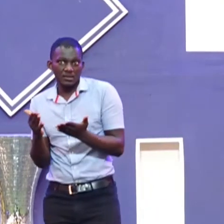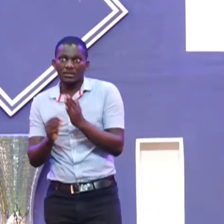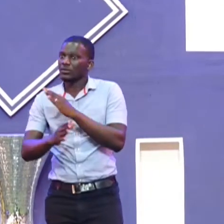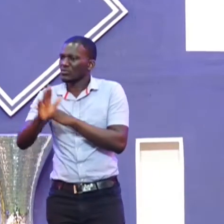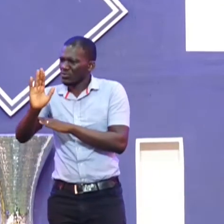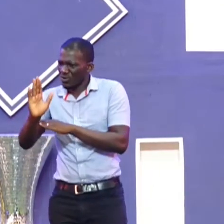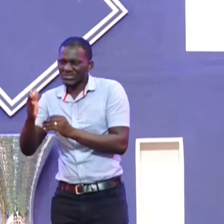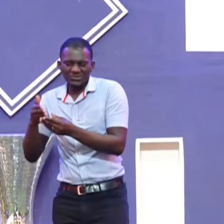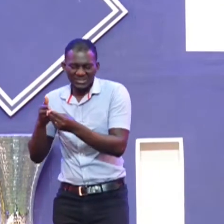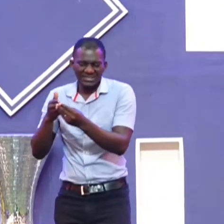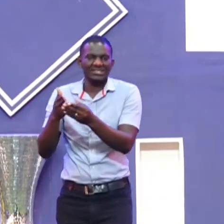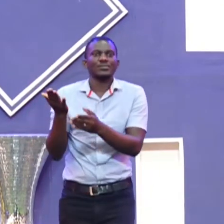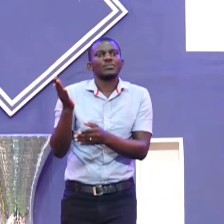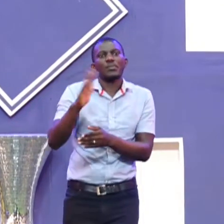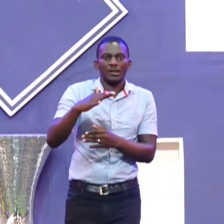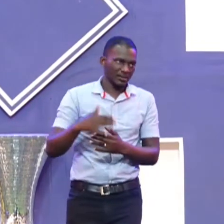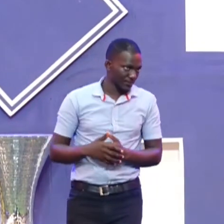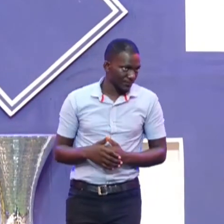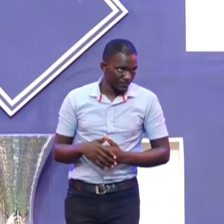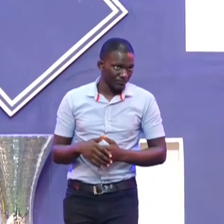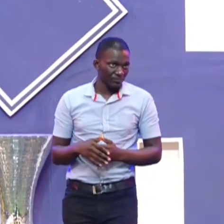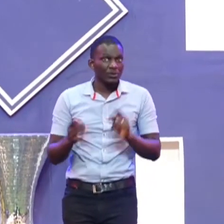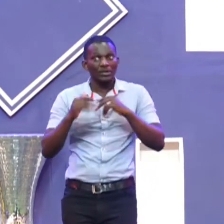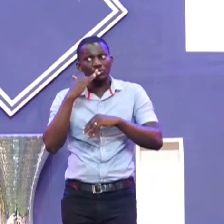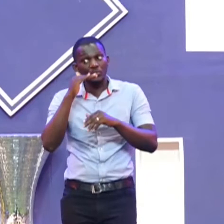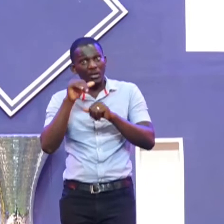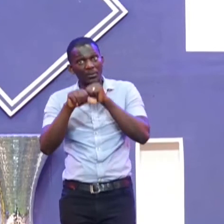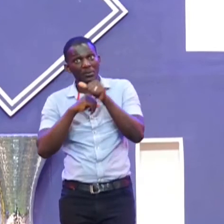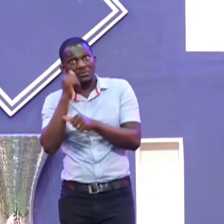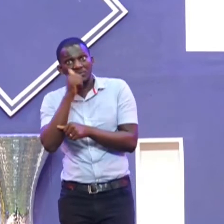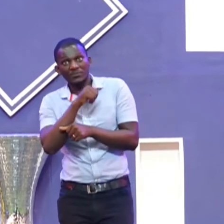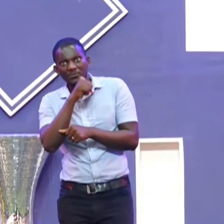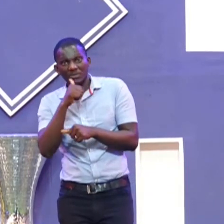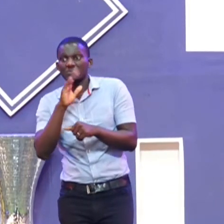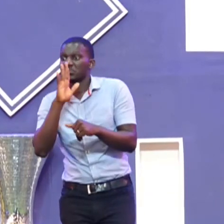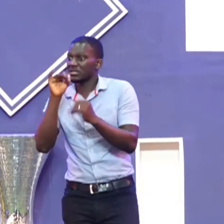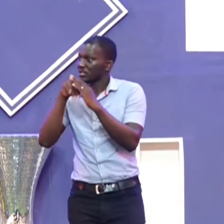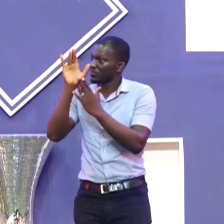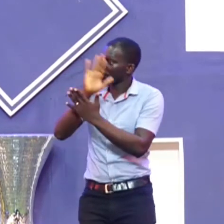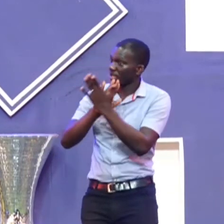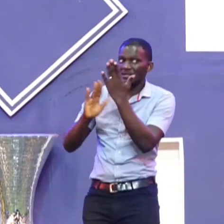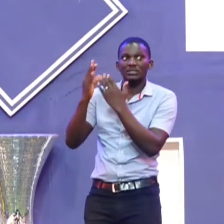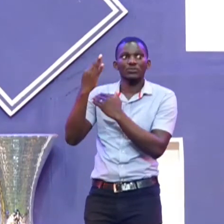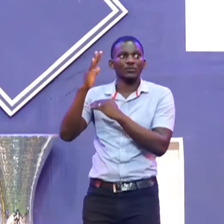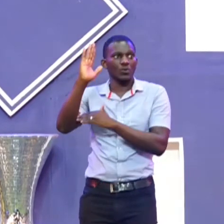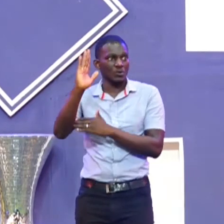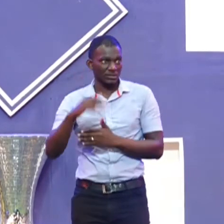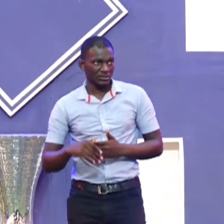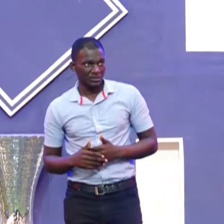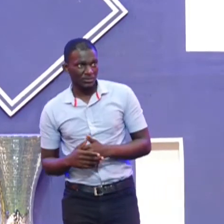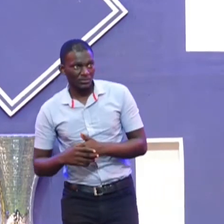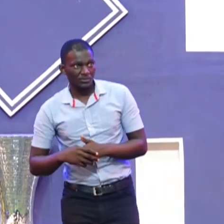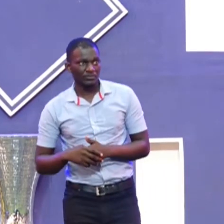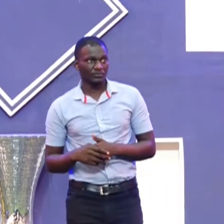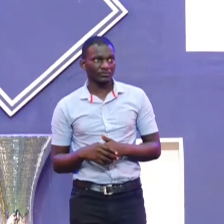atuwalula atukomyewo may the Lord draw us and return us tuogedde kuchama echo kuberawo mukuberawo kwa mukama we have spoken about the secret of being